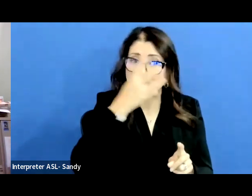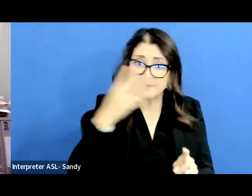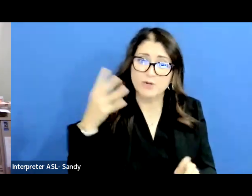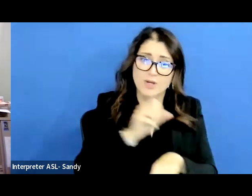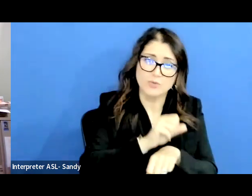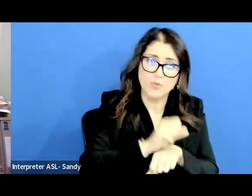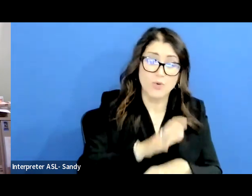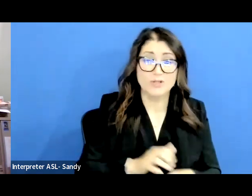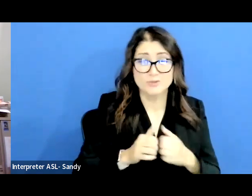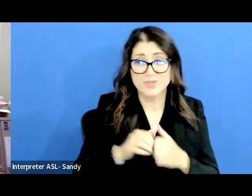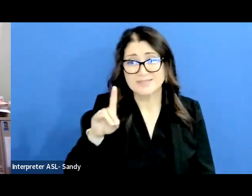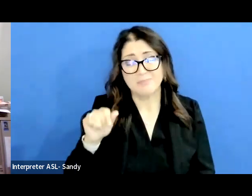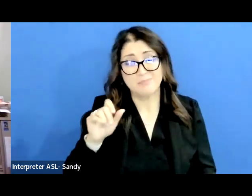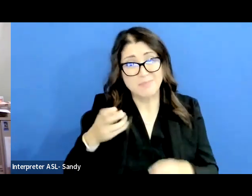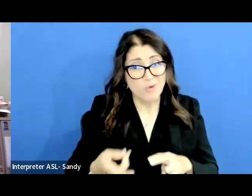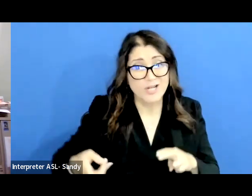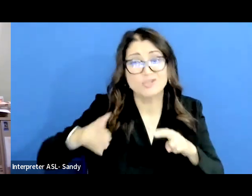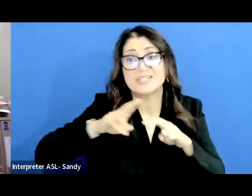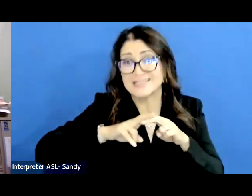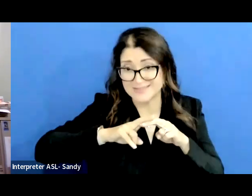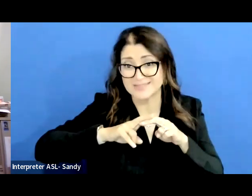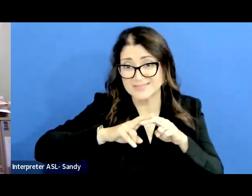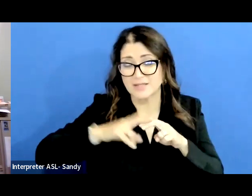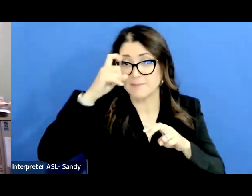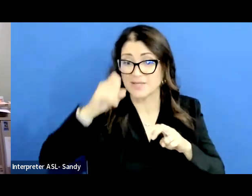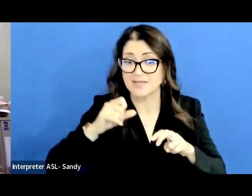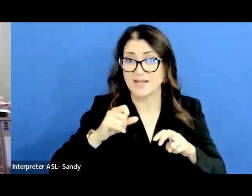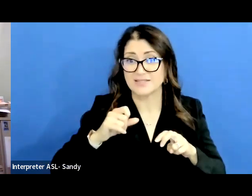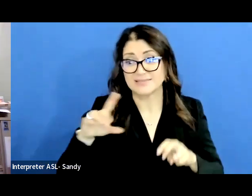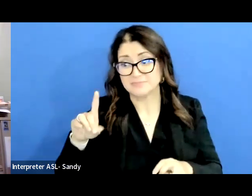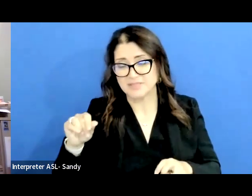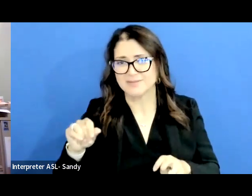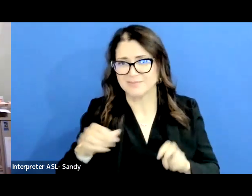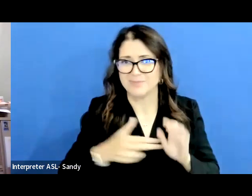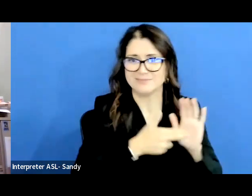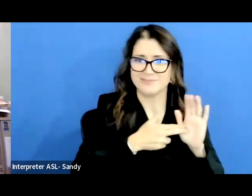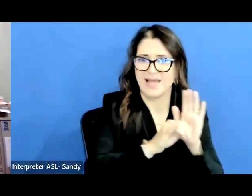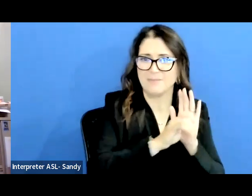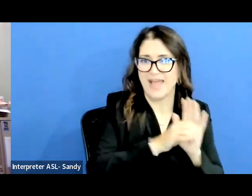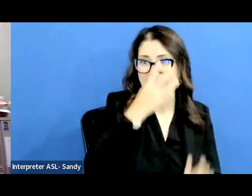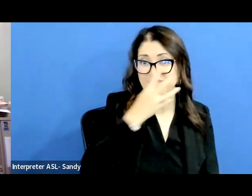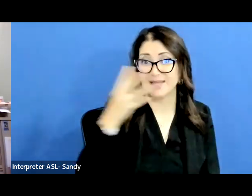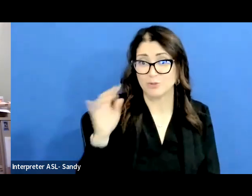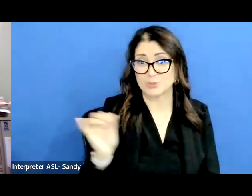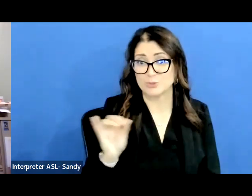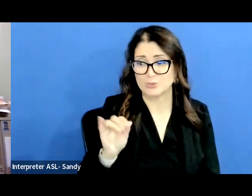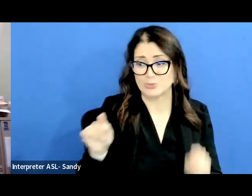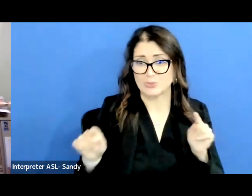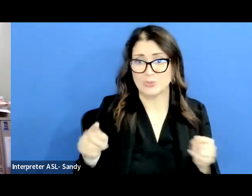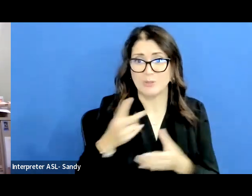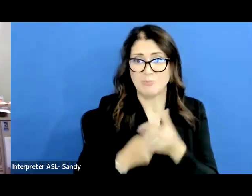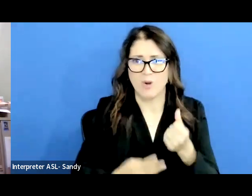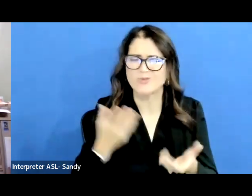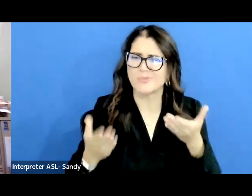experience of discrimination for being identified as an immigrant. If they are seen as an immigrant with a disability, it may